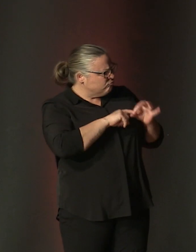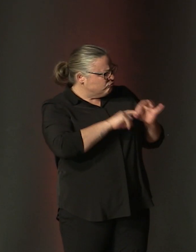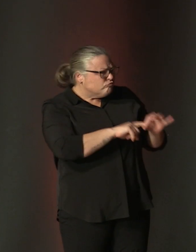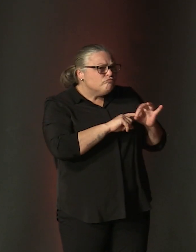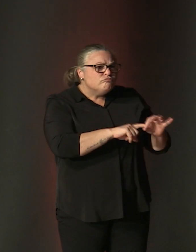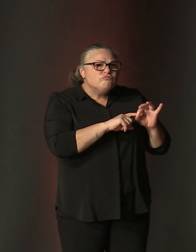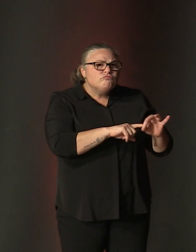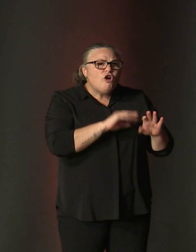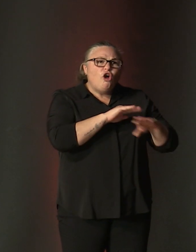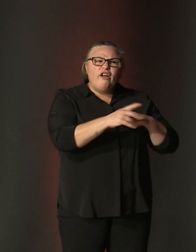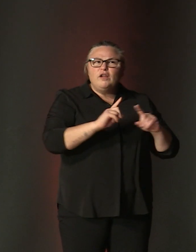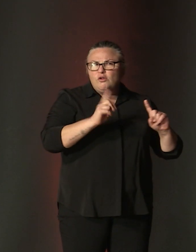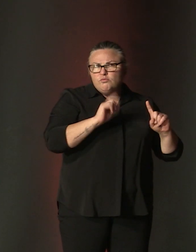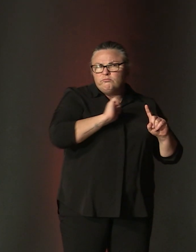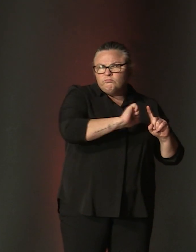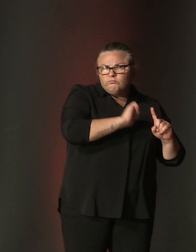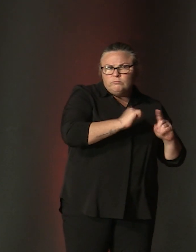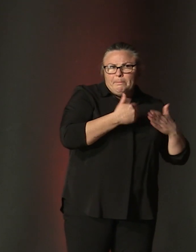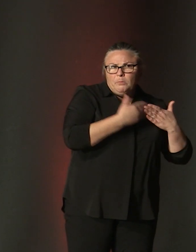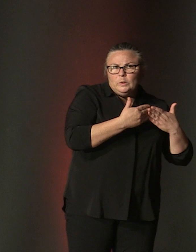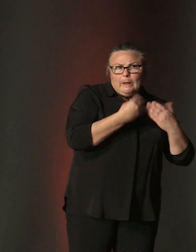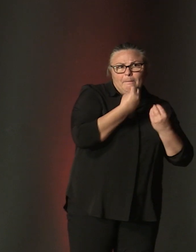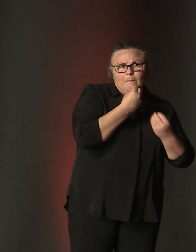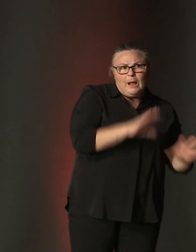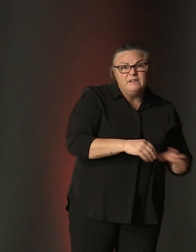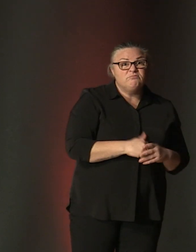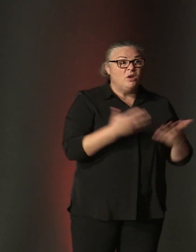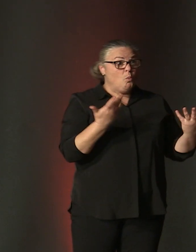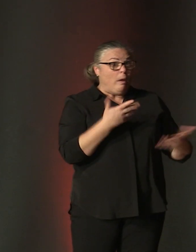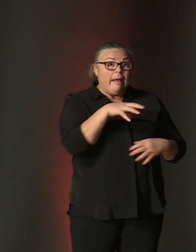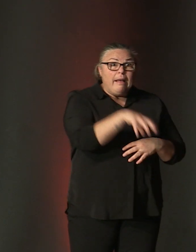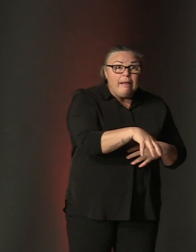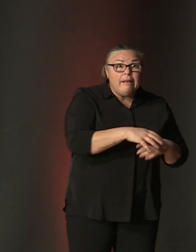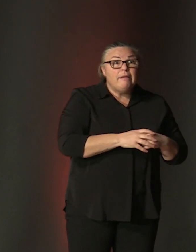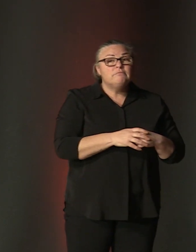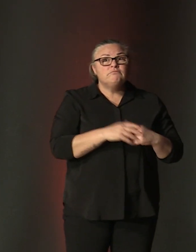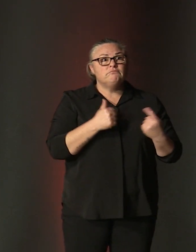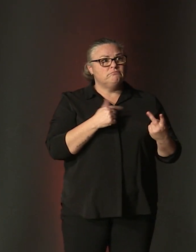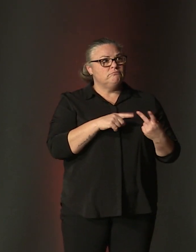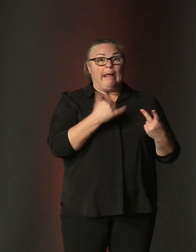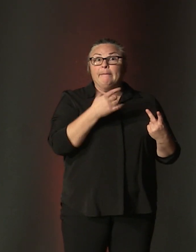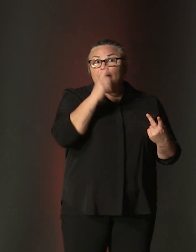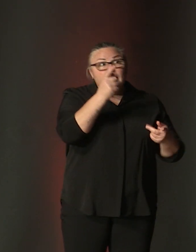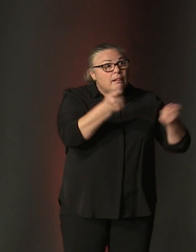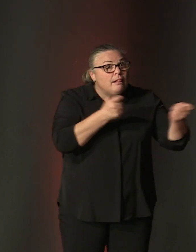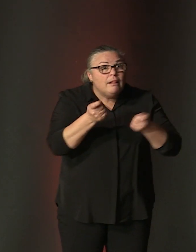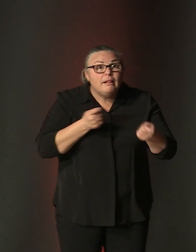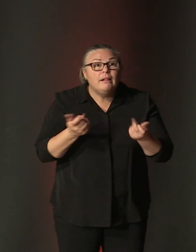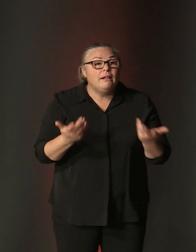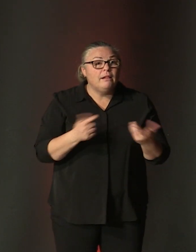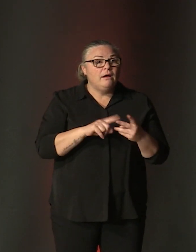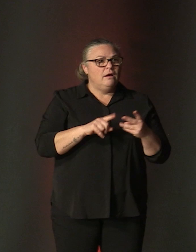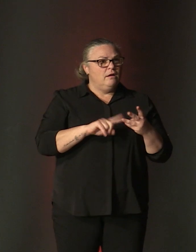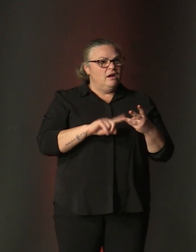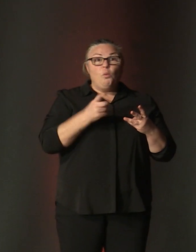in regards to this imaginary birthday party. Where do you want to have it? How many people do you want to invite? What